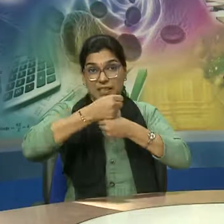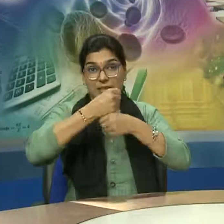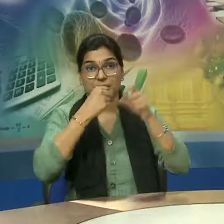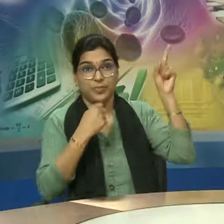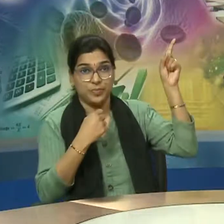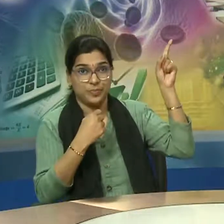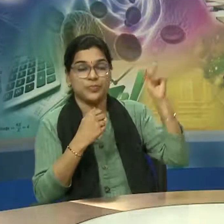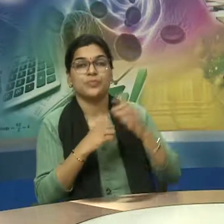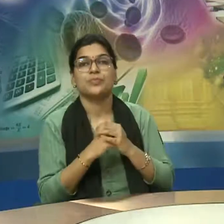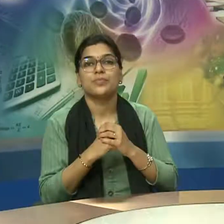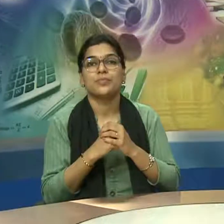G,